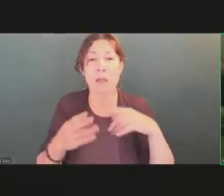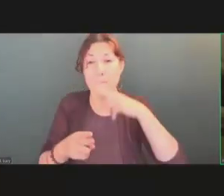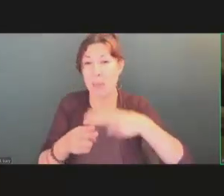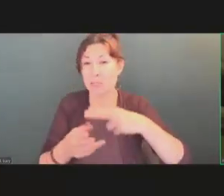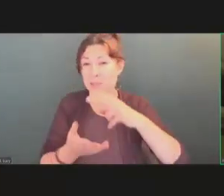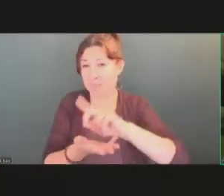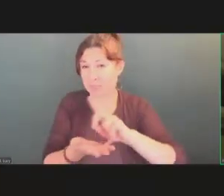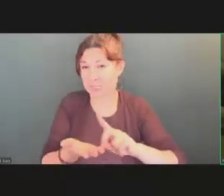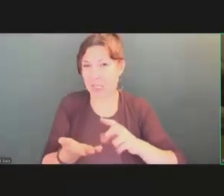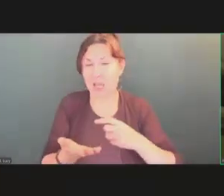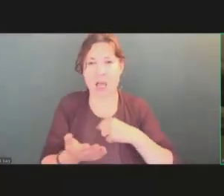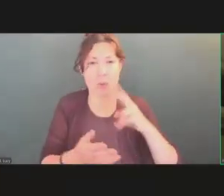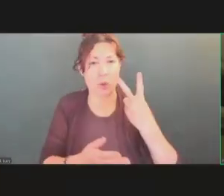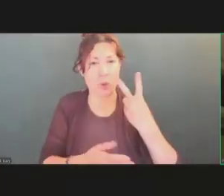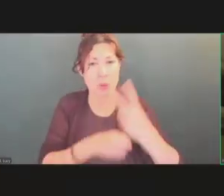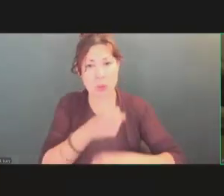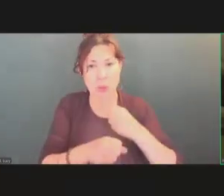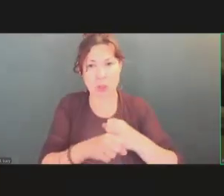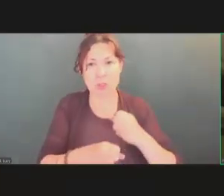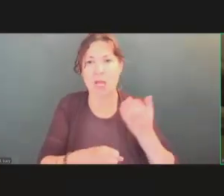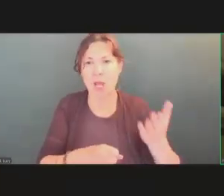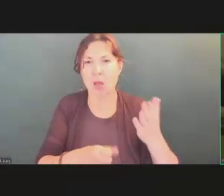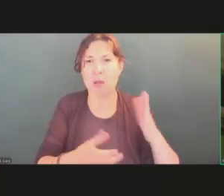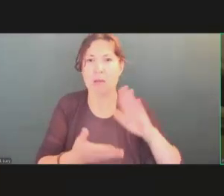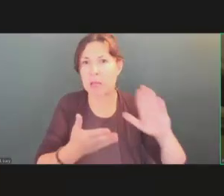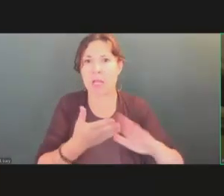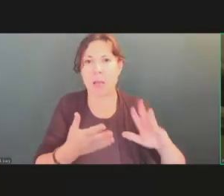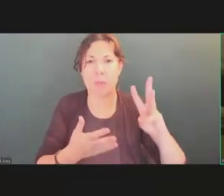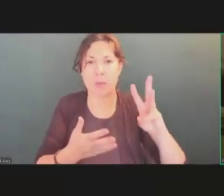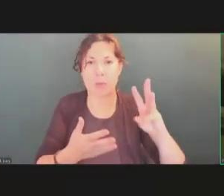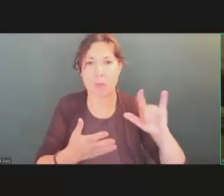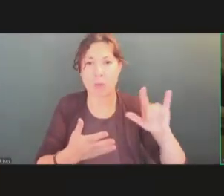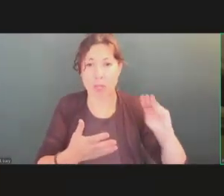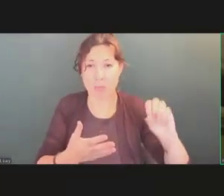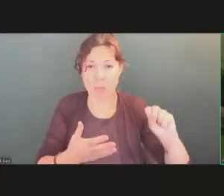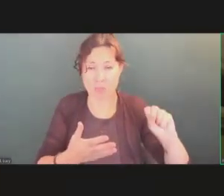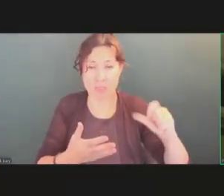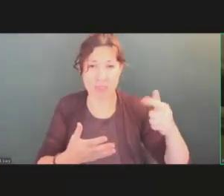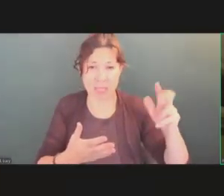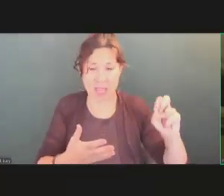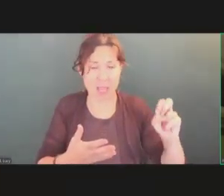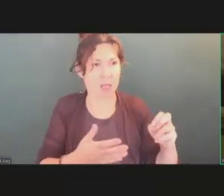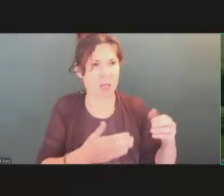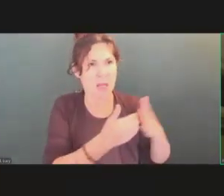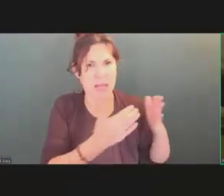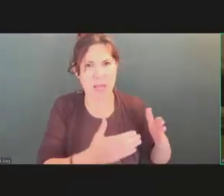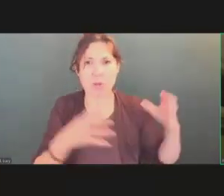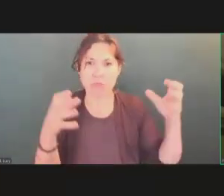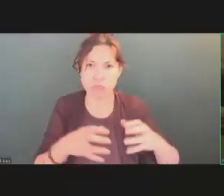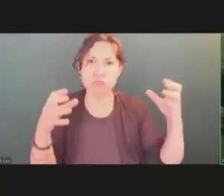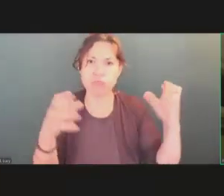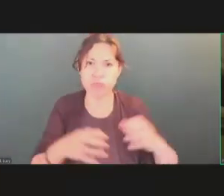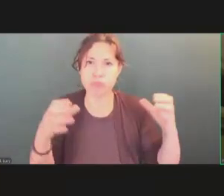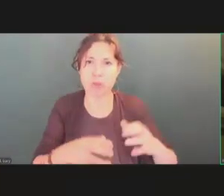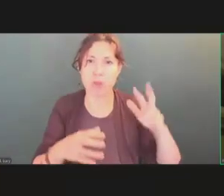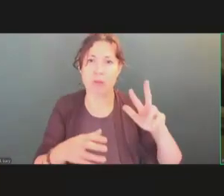2 years cleaning up the entrance to Williams Gate with my neighbors, 32 meetings. That was 10 years